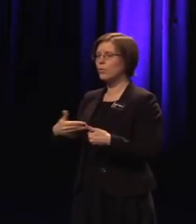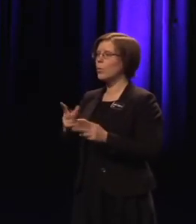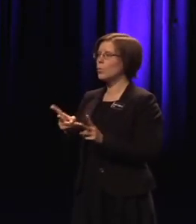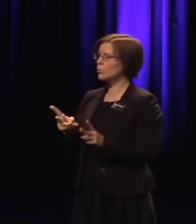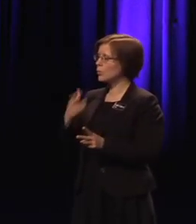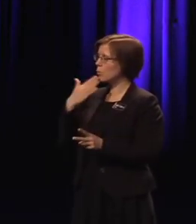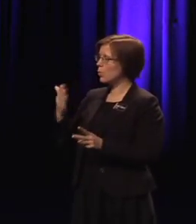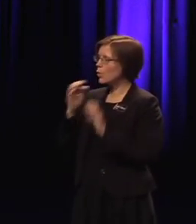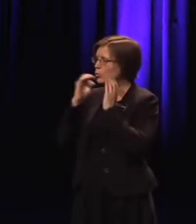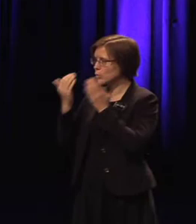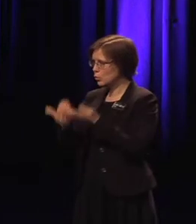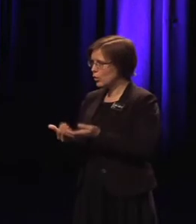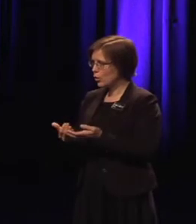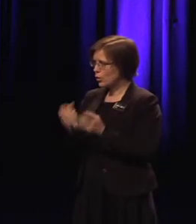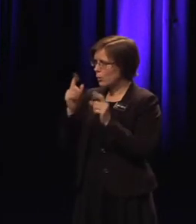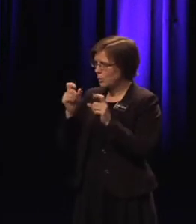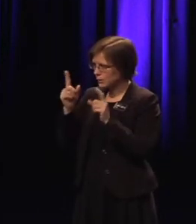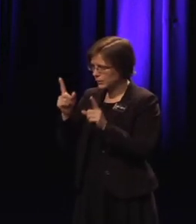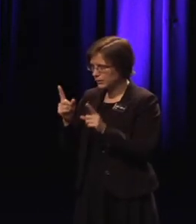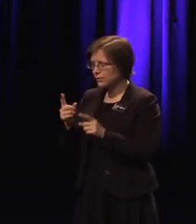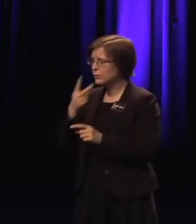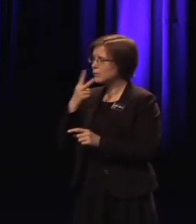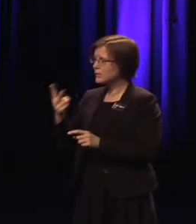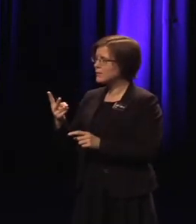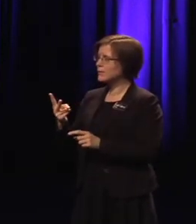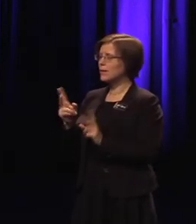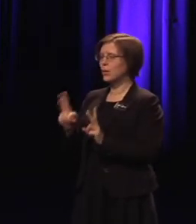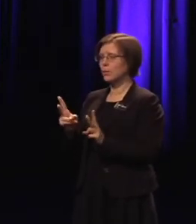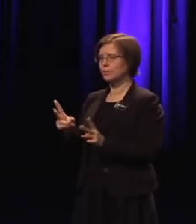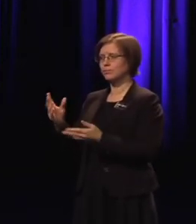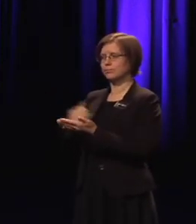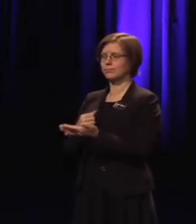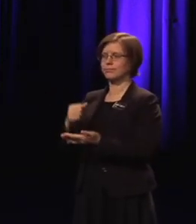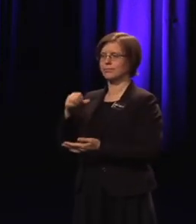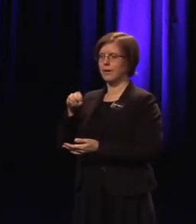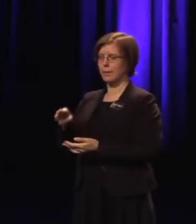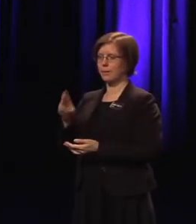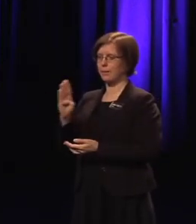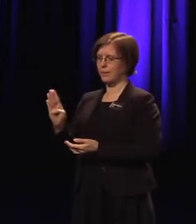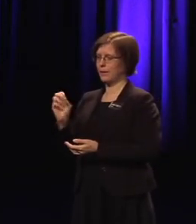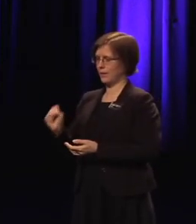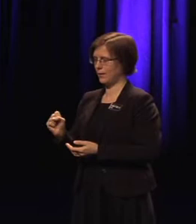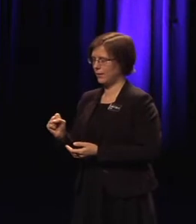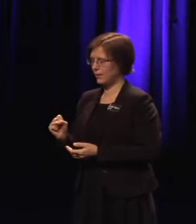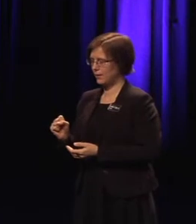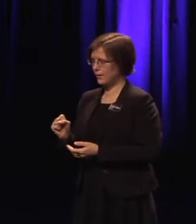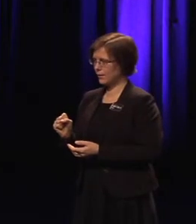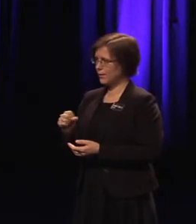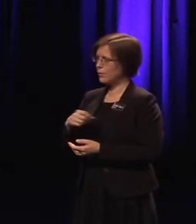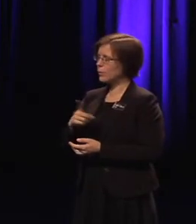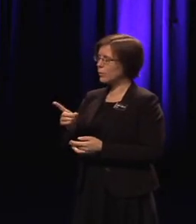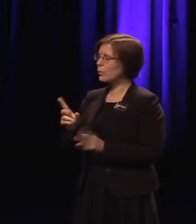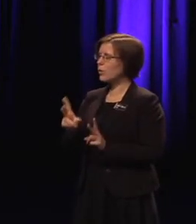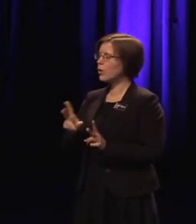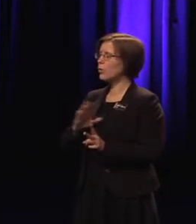that Tunisia was on track to achieve the Mdgs, and that it was far ahead in